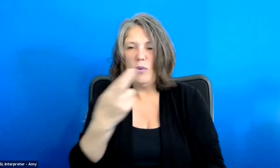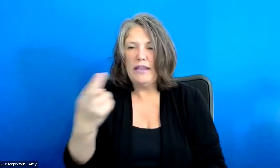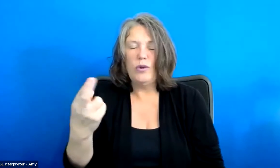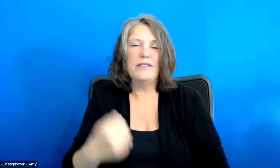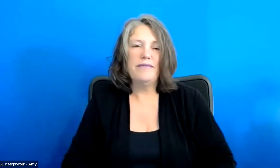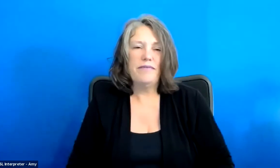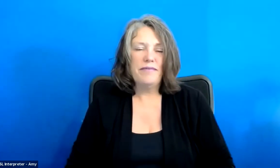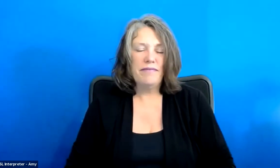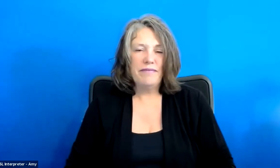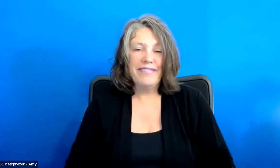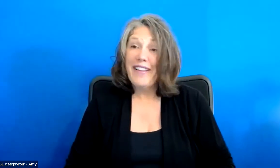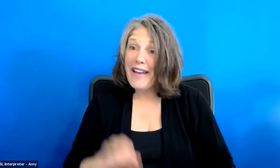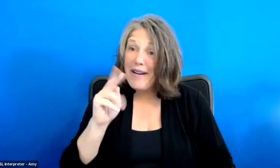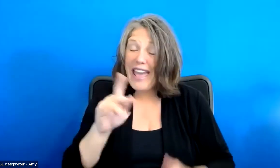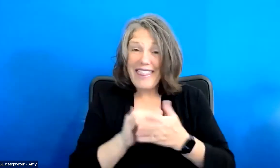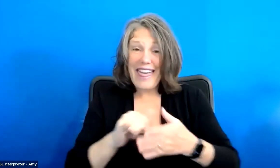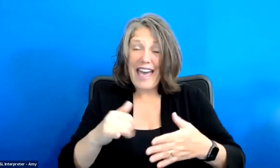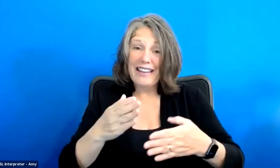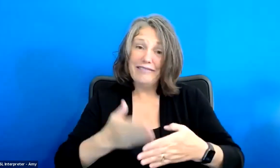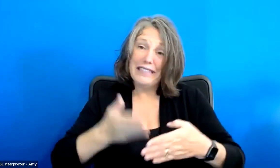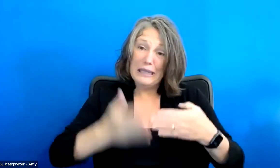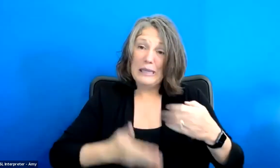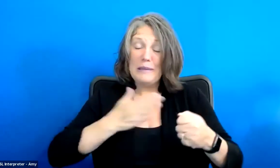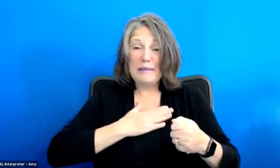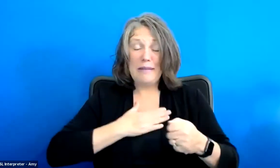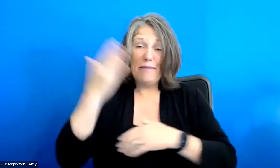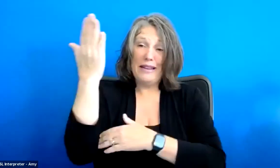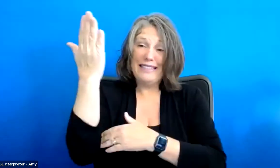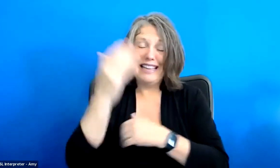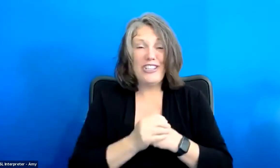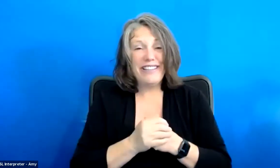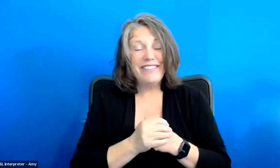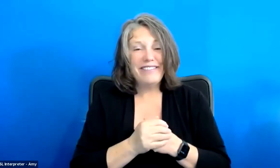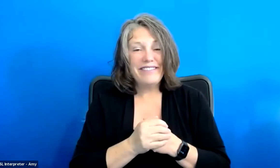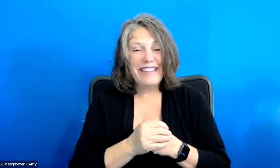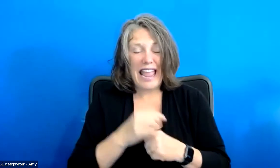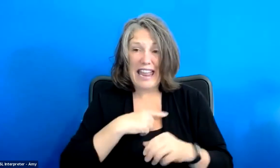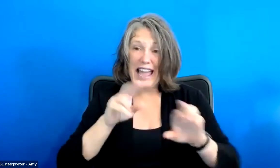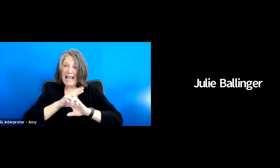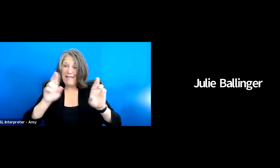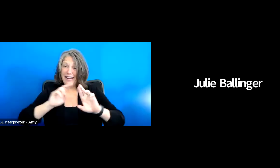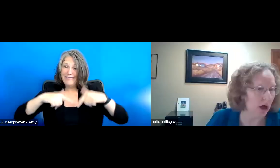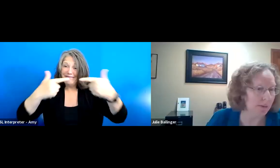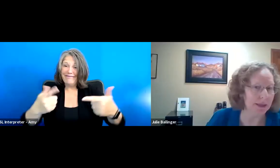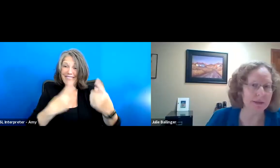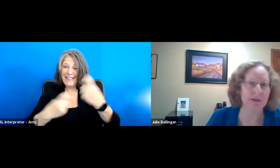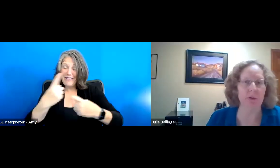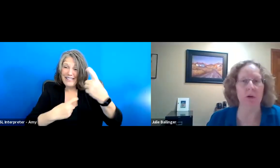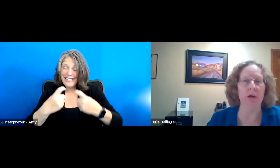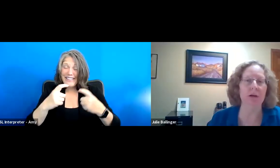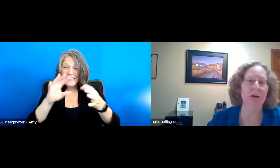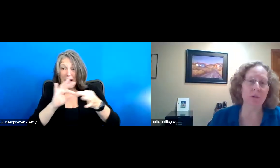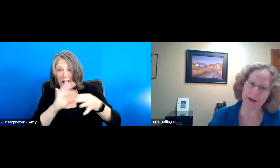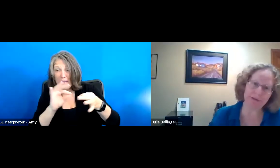Okay, that actually concludes my presentation, and I'm ready for questions or